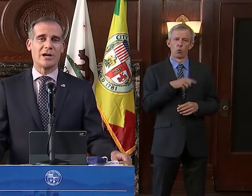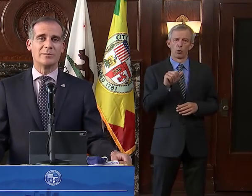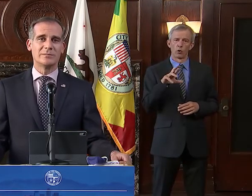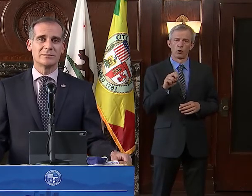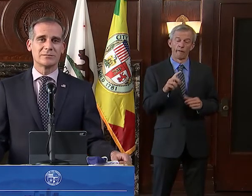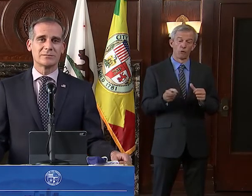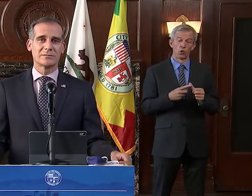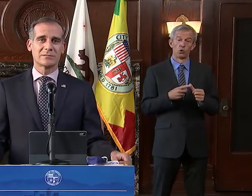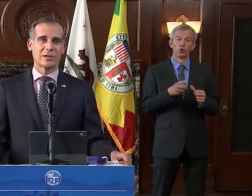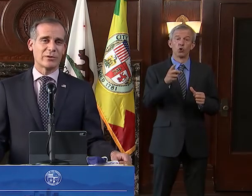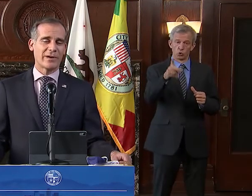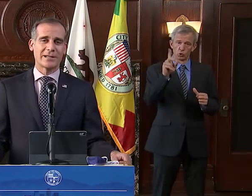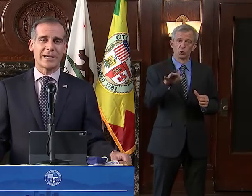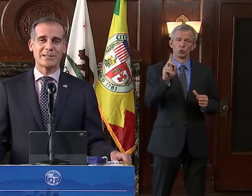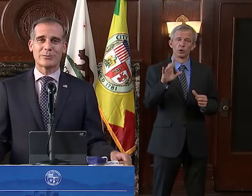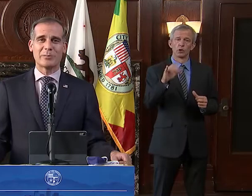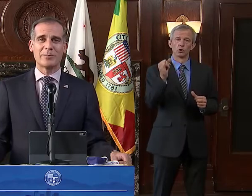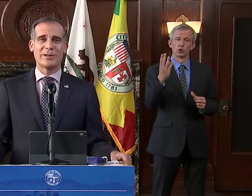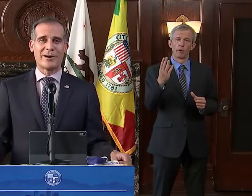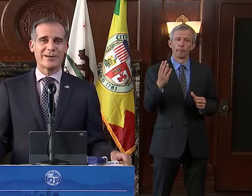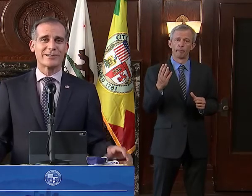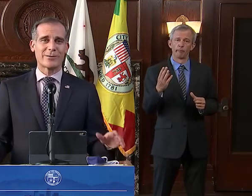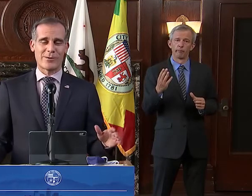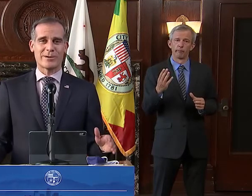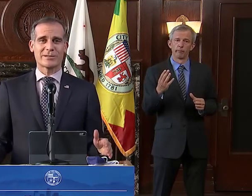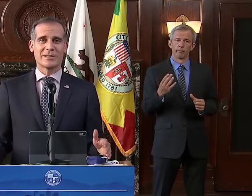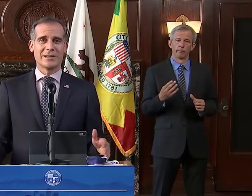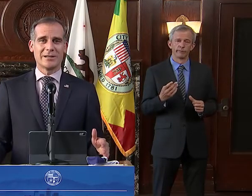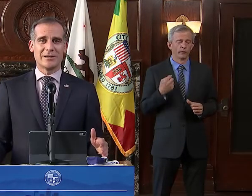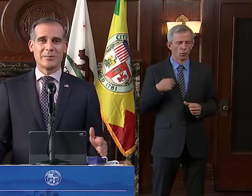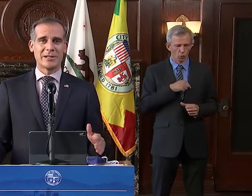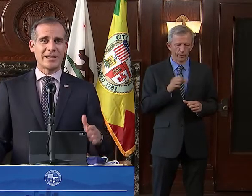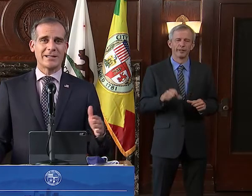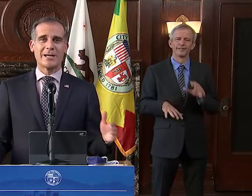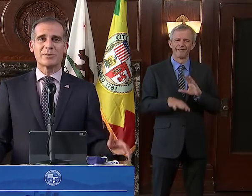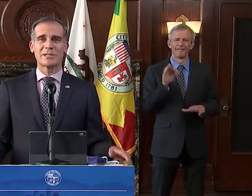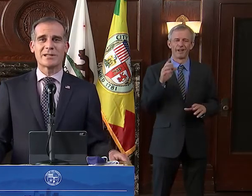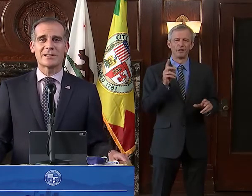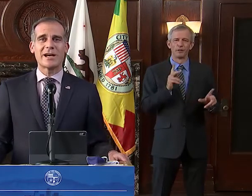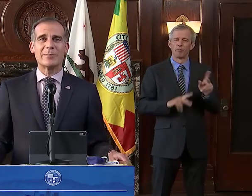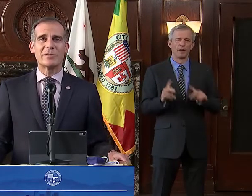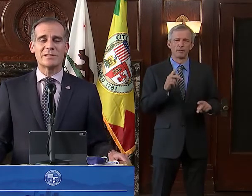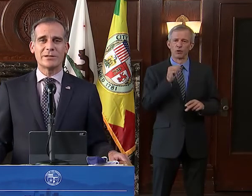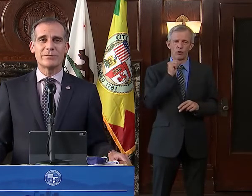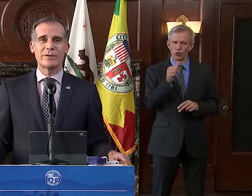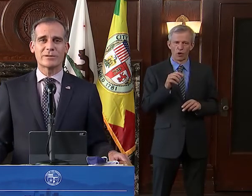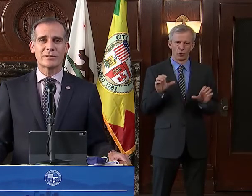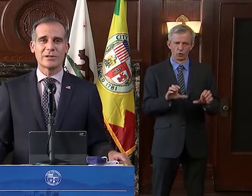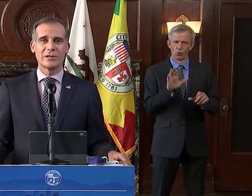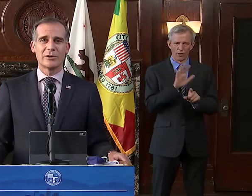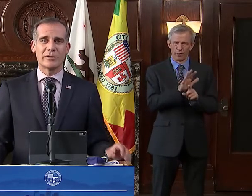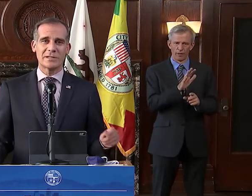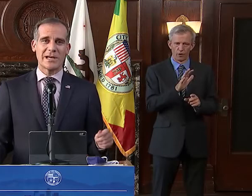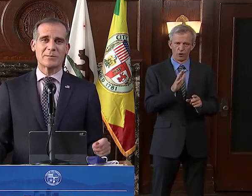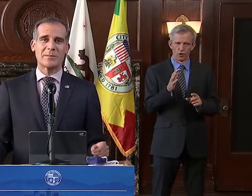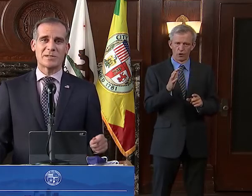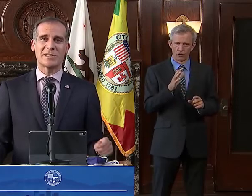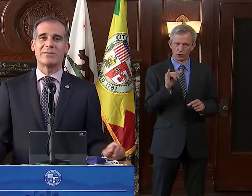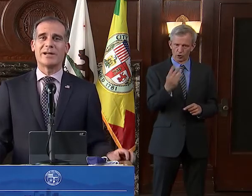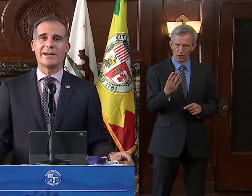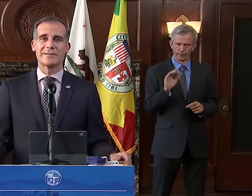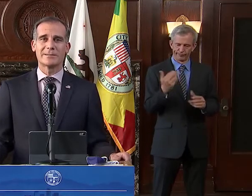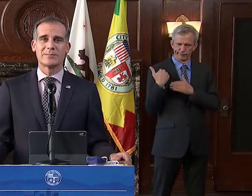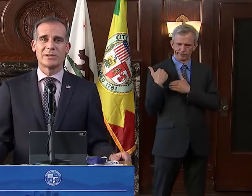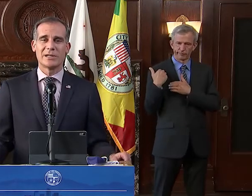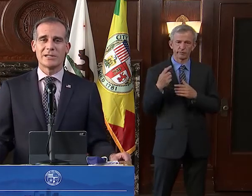your job. Can we find cases where people aren't? Of course. But 99% of the time, we've seen folks who have stepped up to